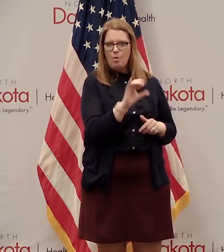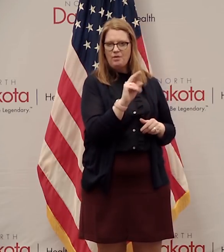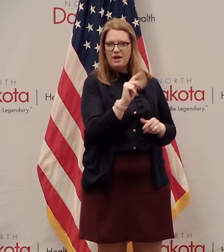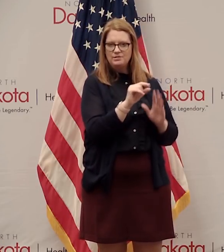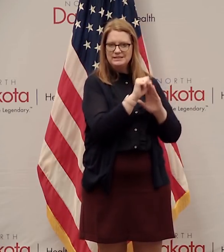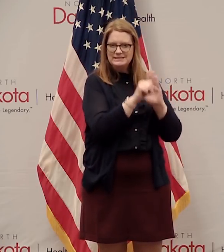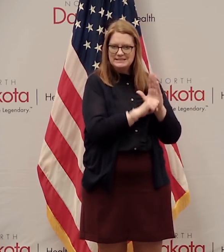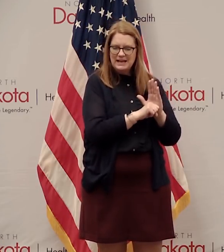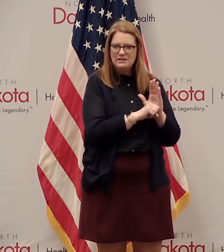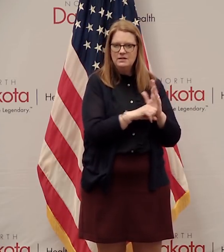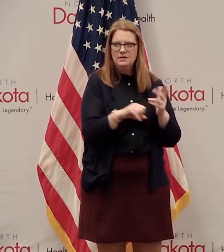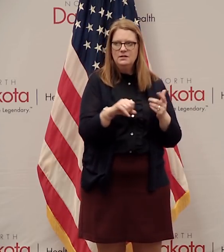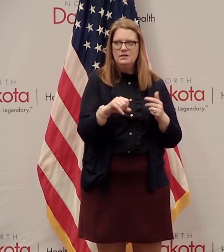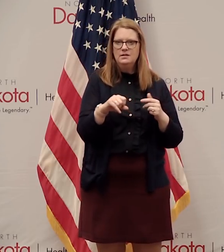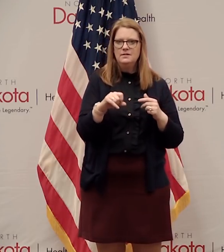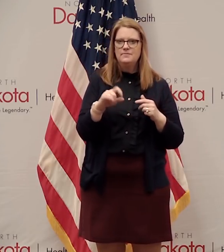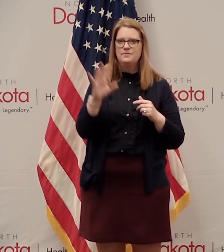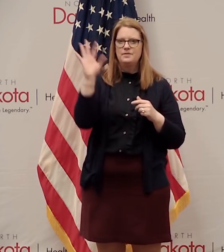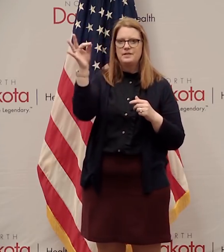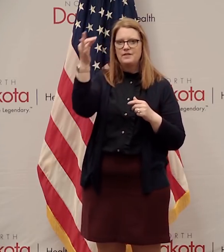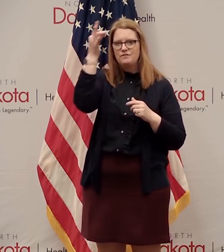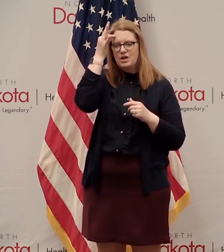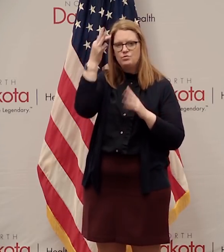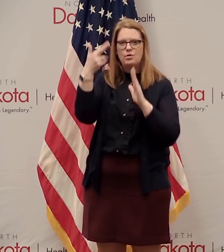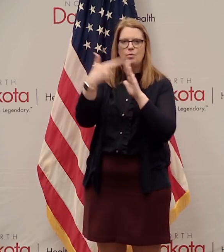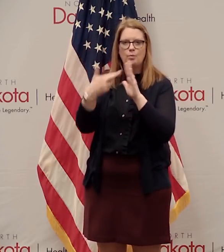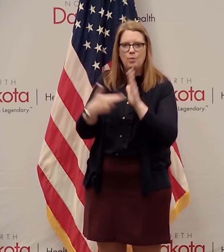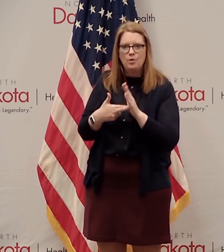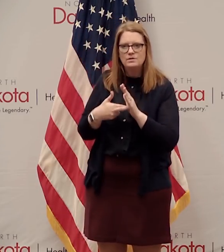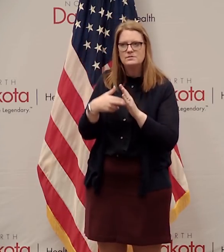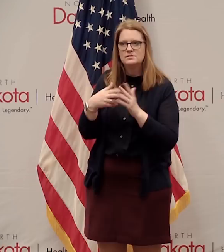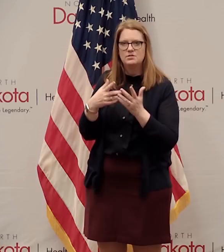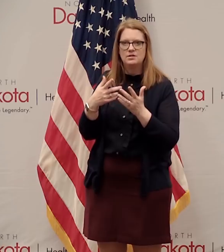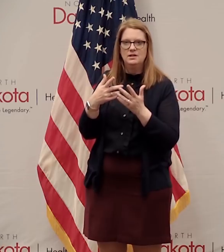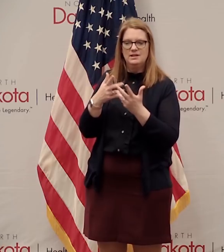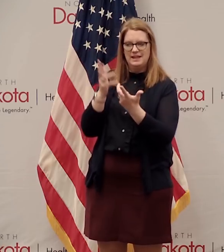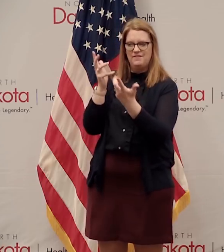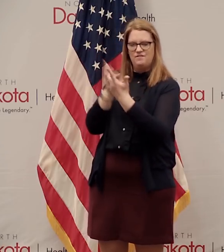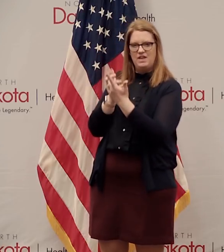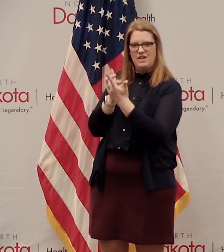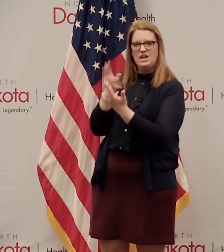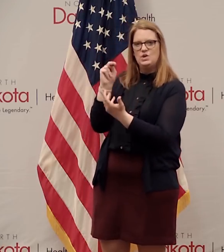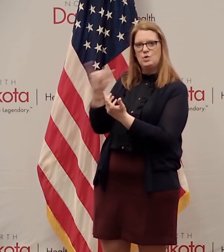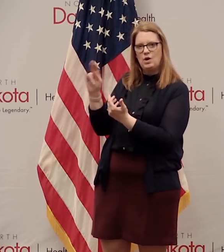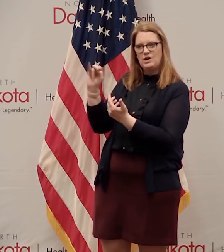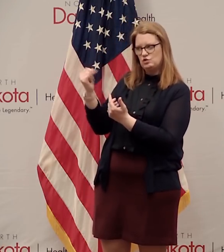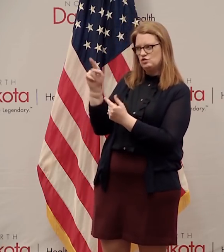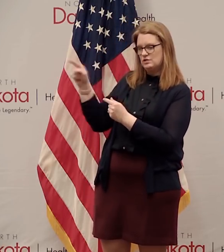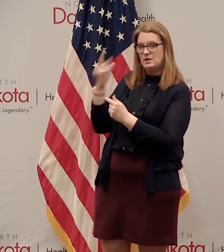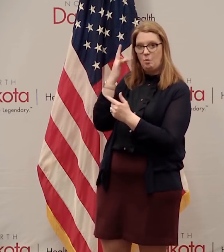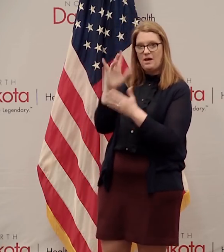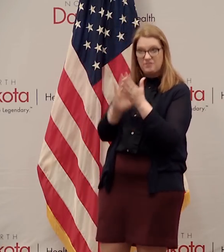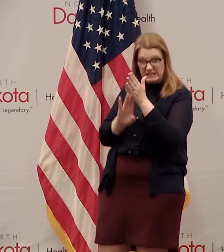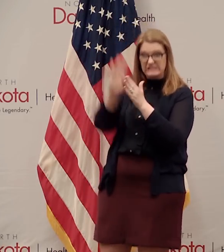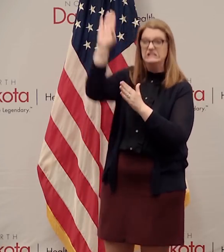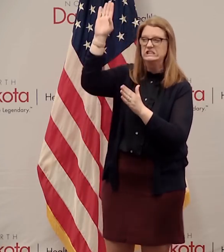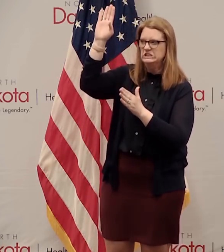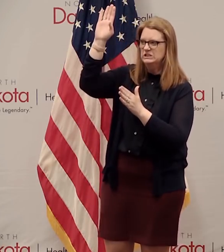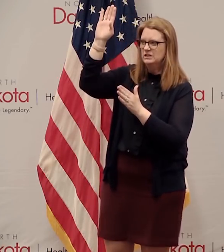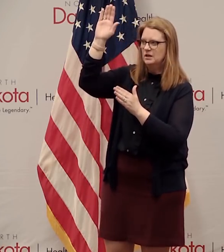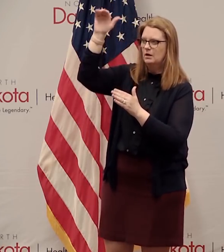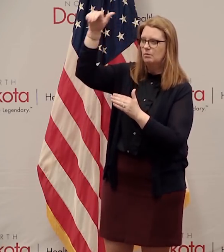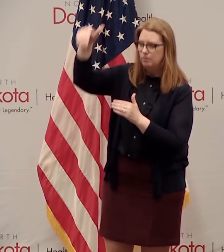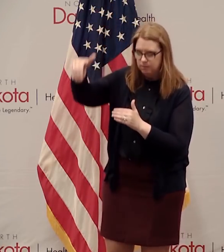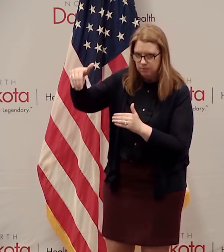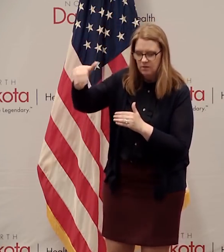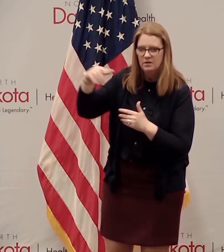the federal guidelines actually work better if you're in New York or New Jersey and you've had a big peak and you're on your way down, than if you were someone that was